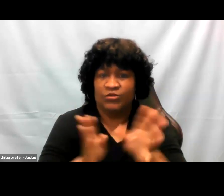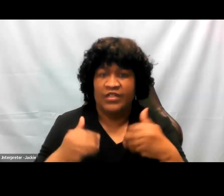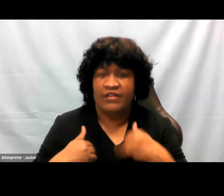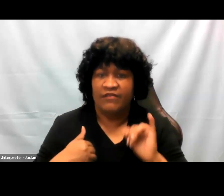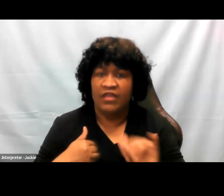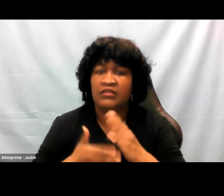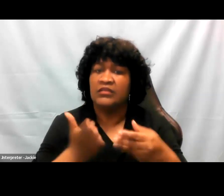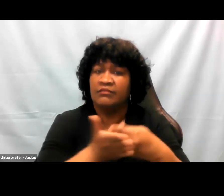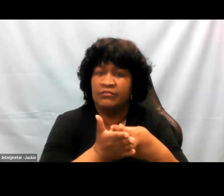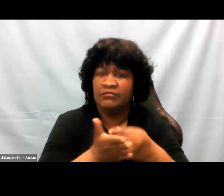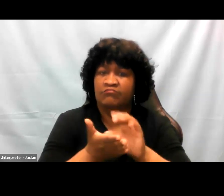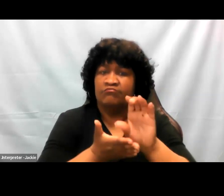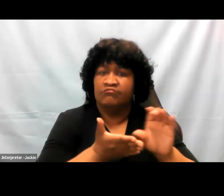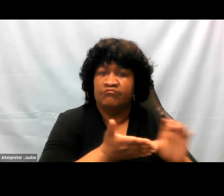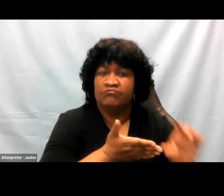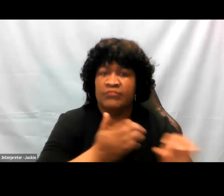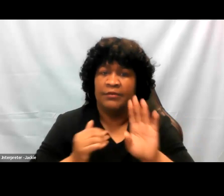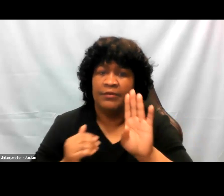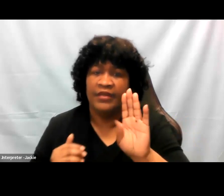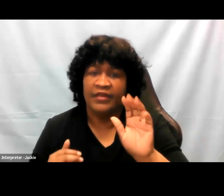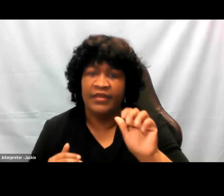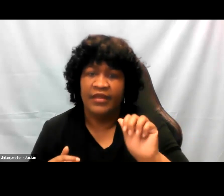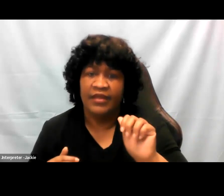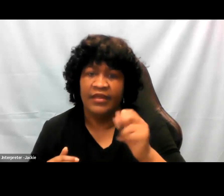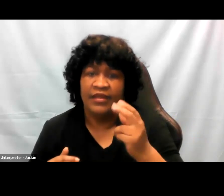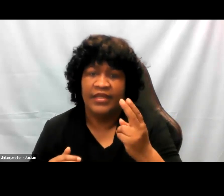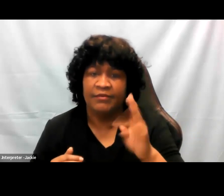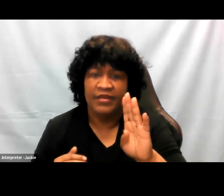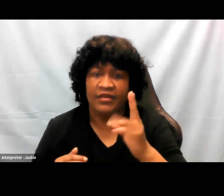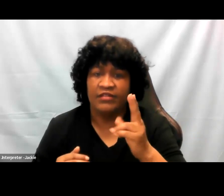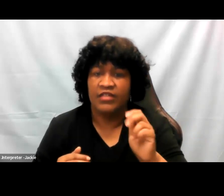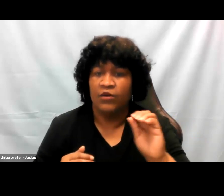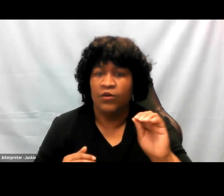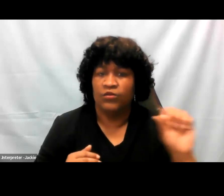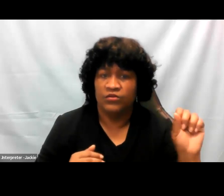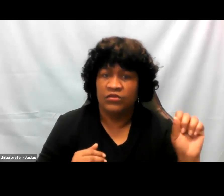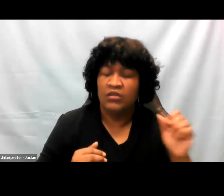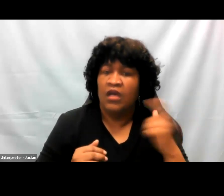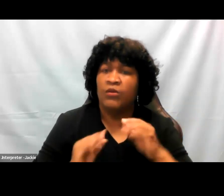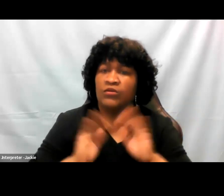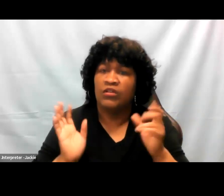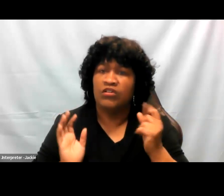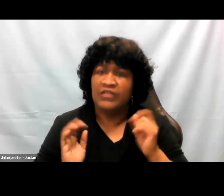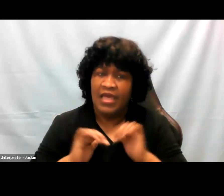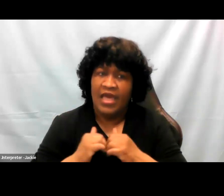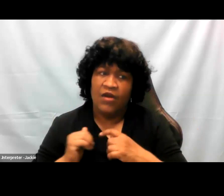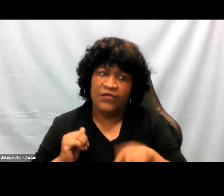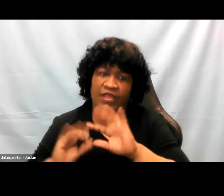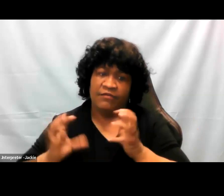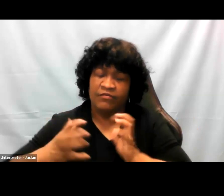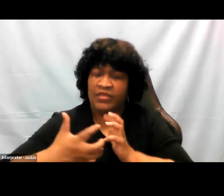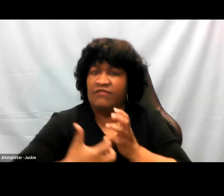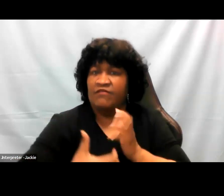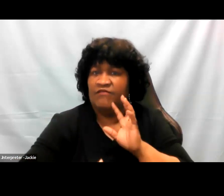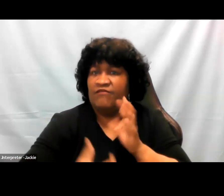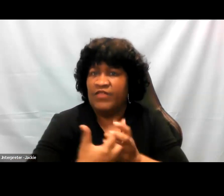There's fundings going to all the BHASOs to promote these AOT programs. I'd like to understand where they fit into our ideal